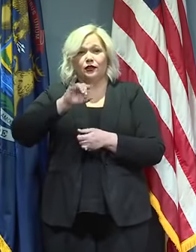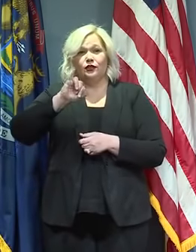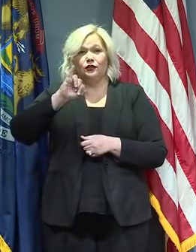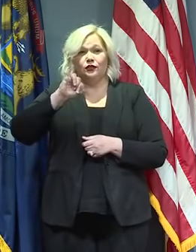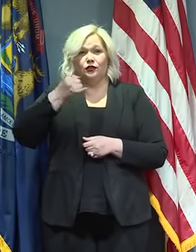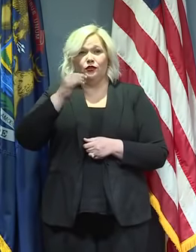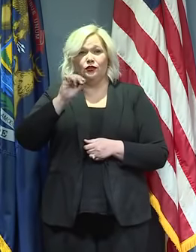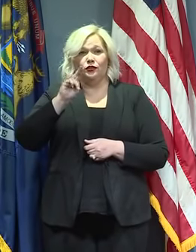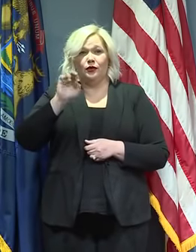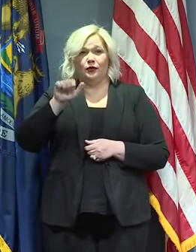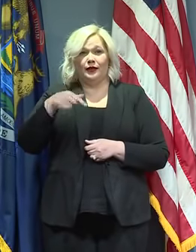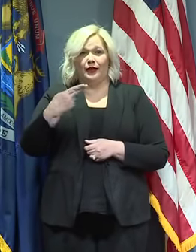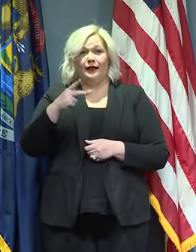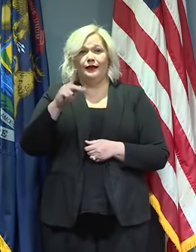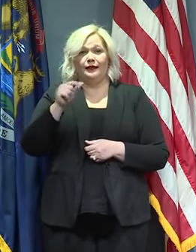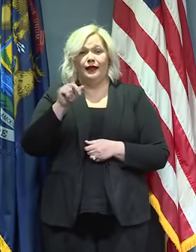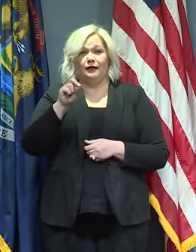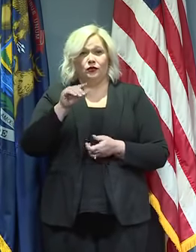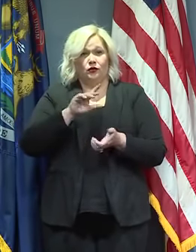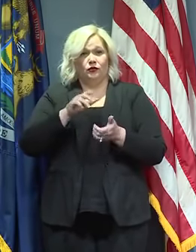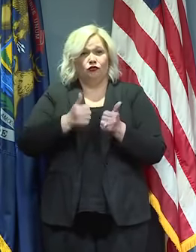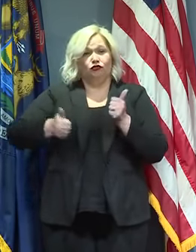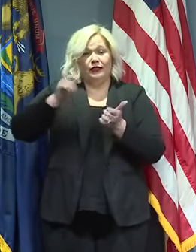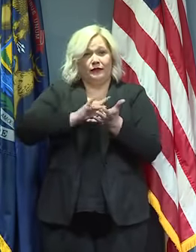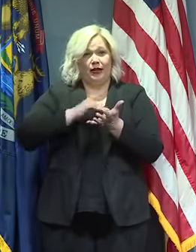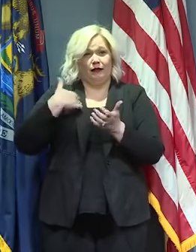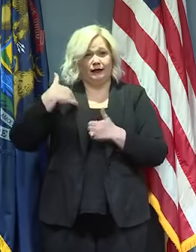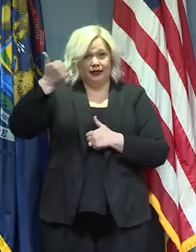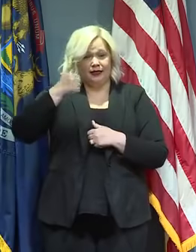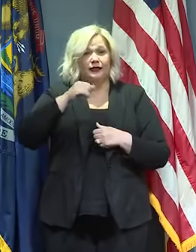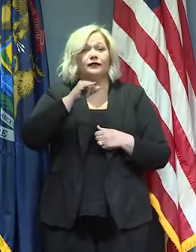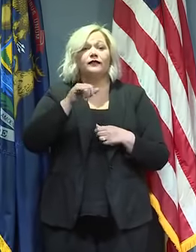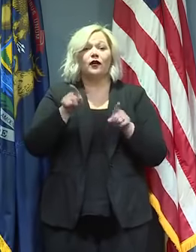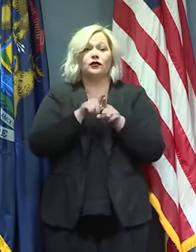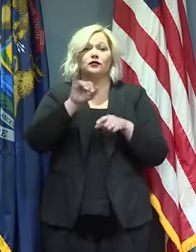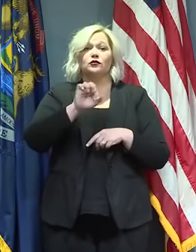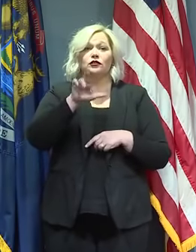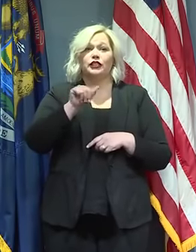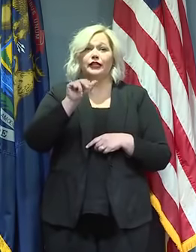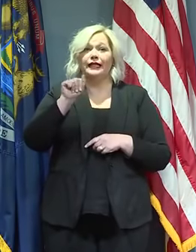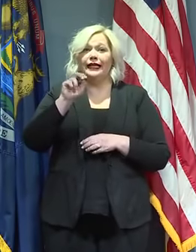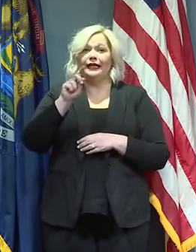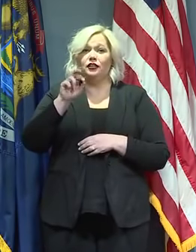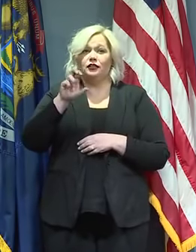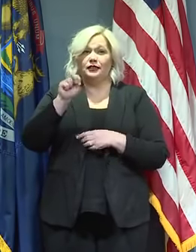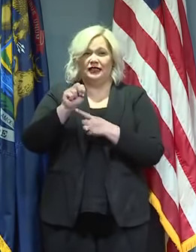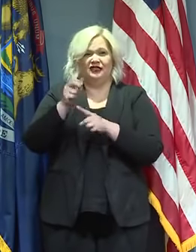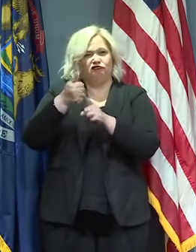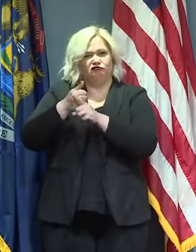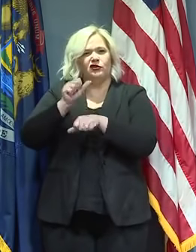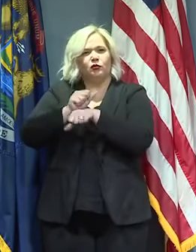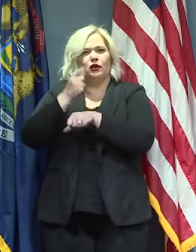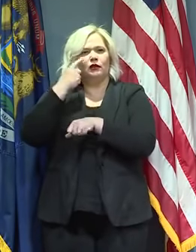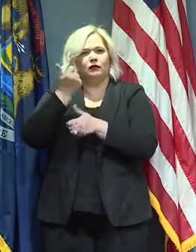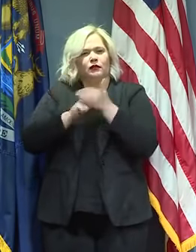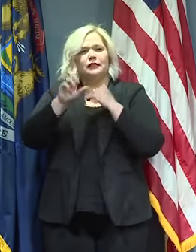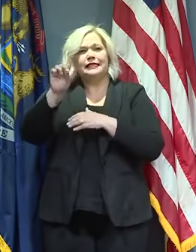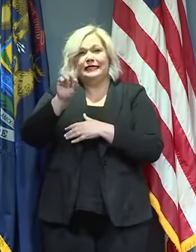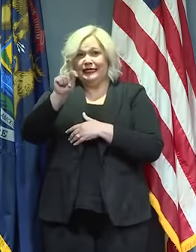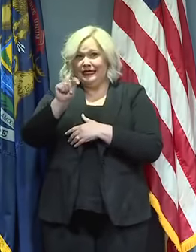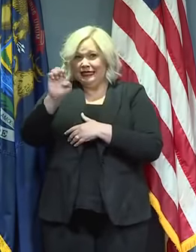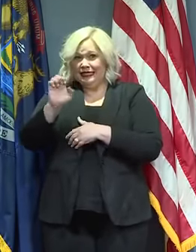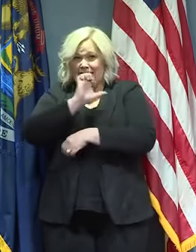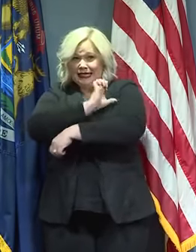Chief Medical Executive. I'm joined today by Jerry Anderson, the Executive Chairman for DTE Energy,